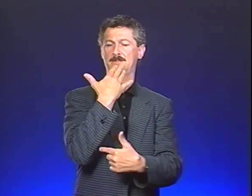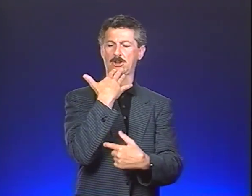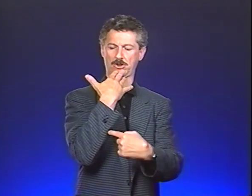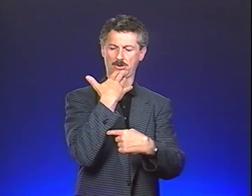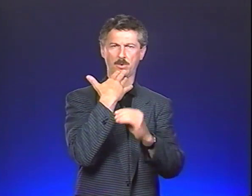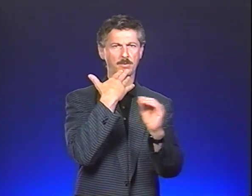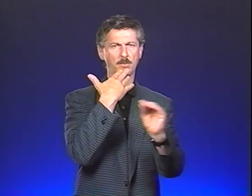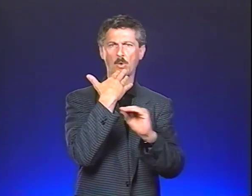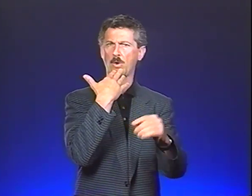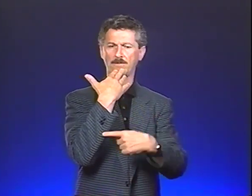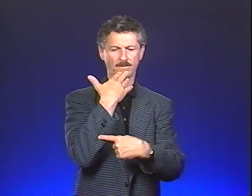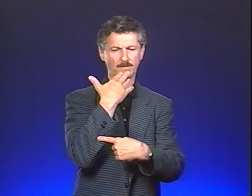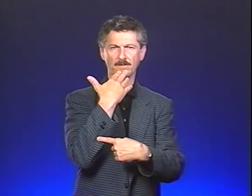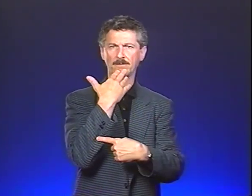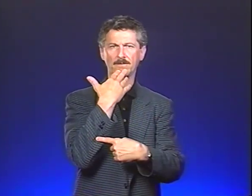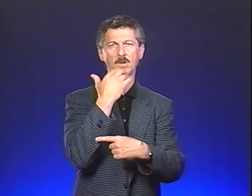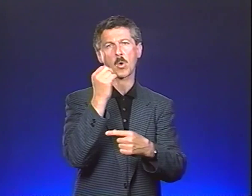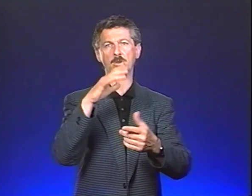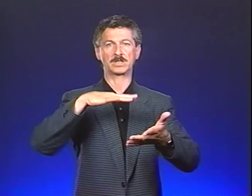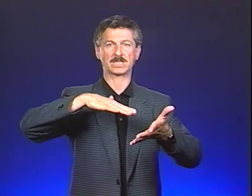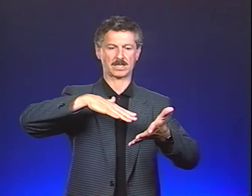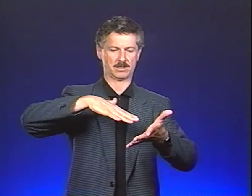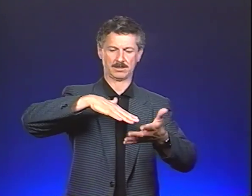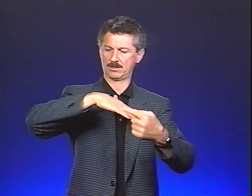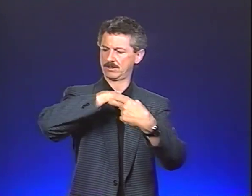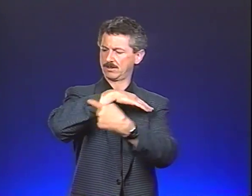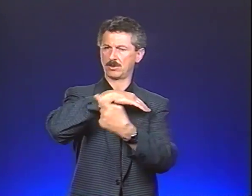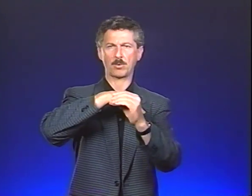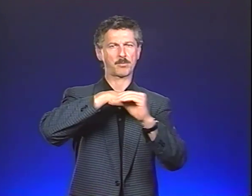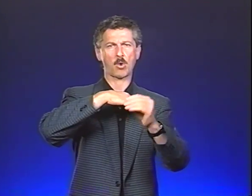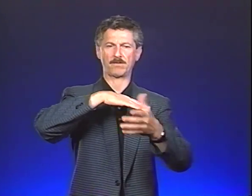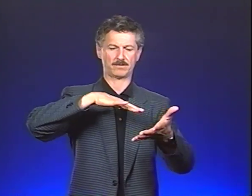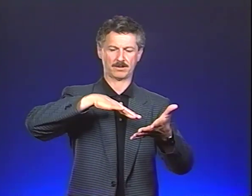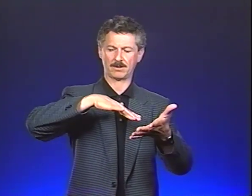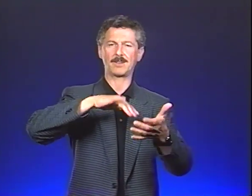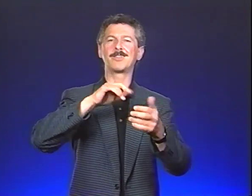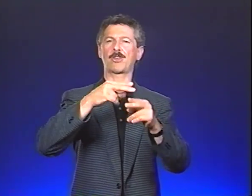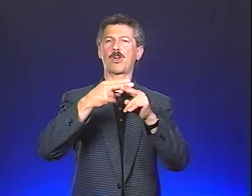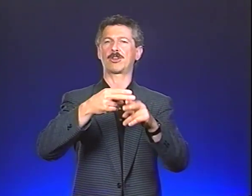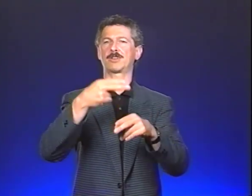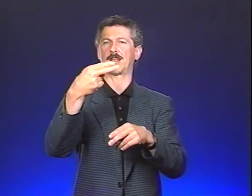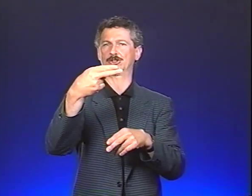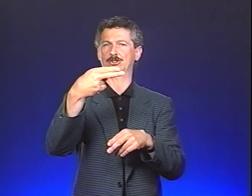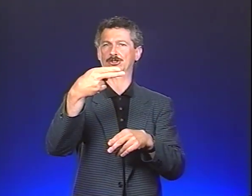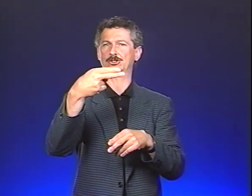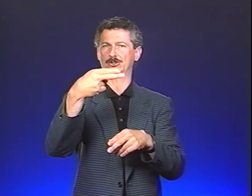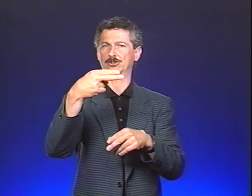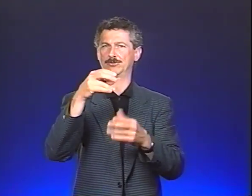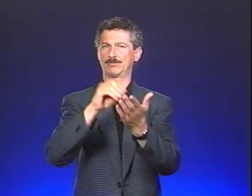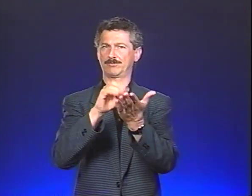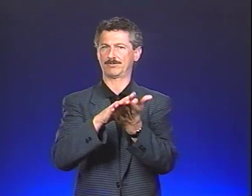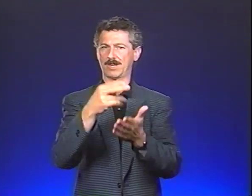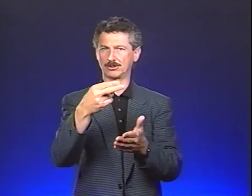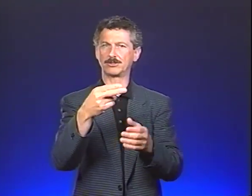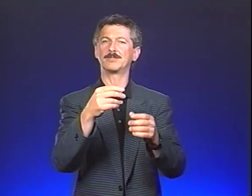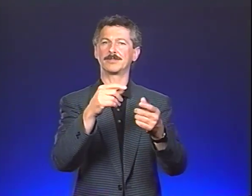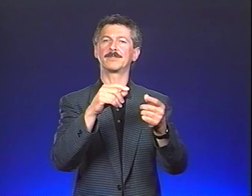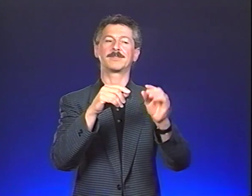internal movement, but the hand and the arm basically stay still. We see the same pattern in the sign study. We call